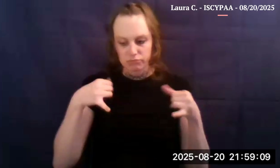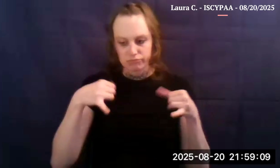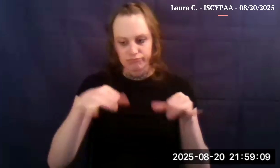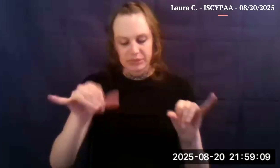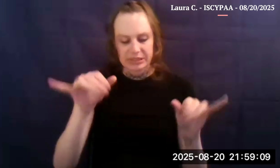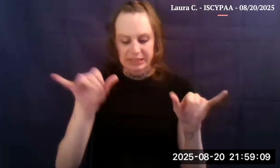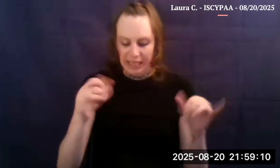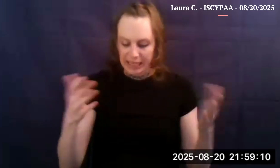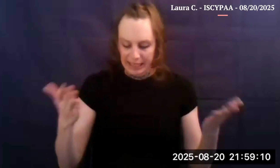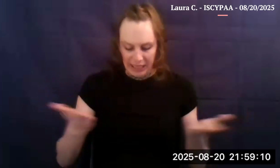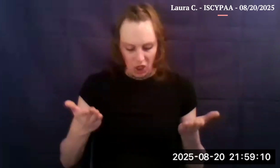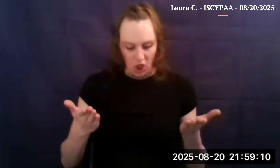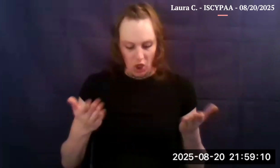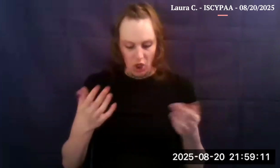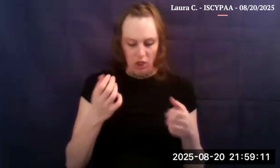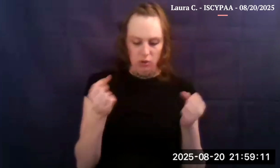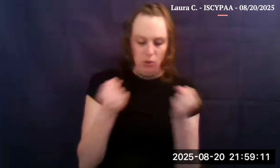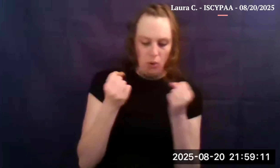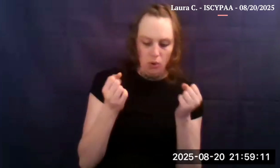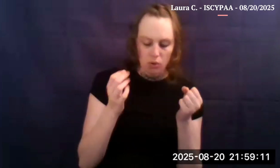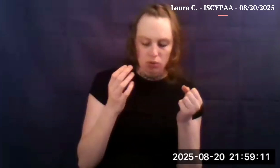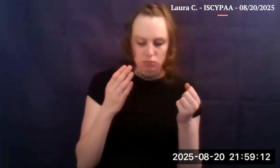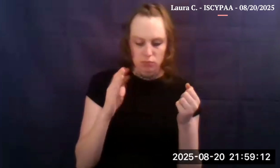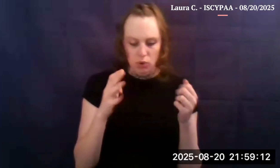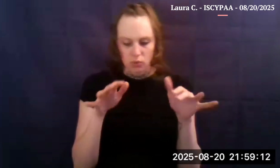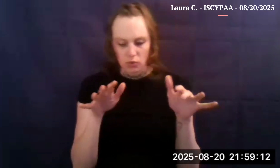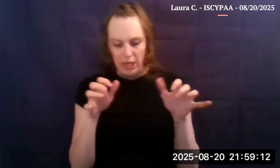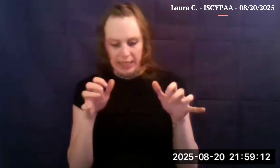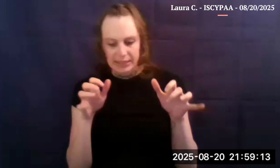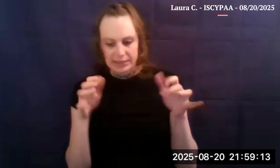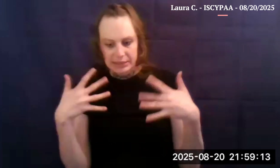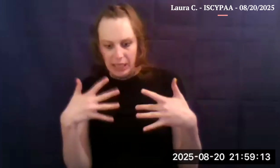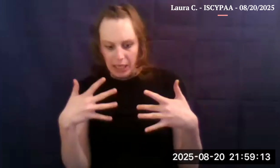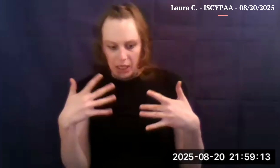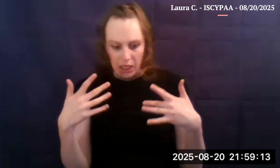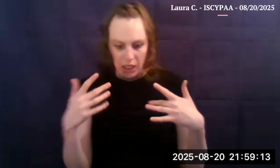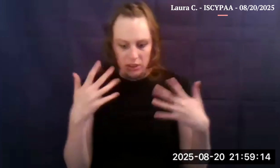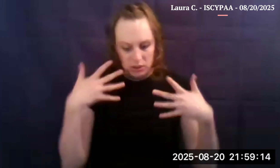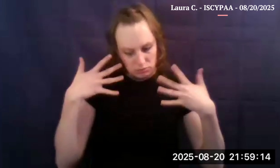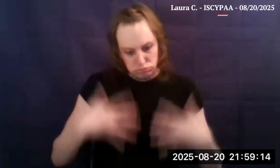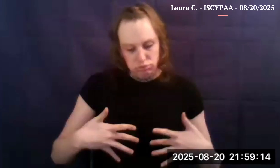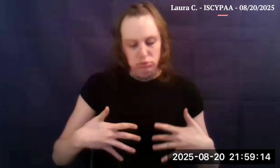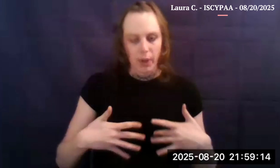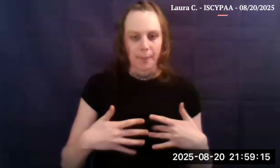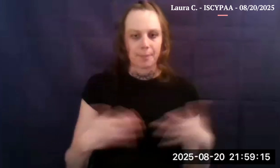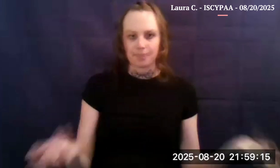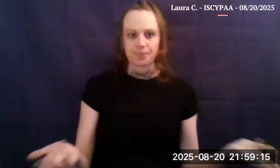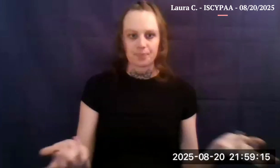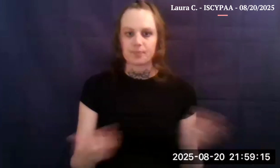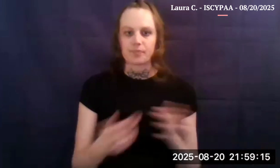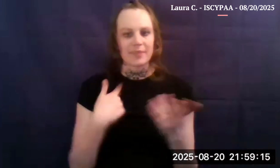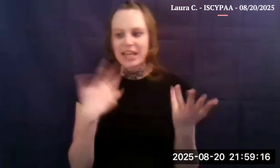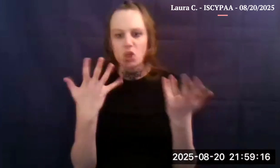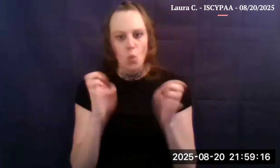I am. Um, so allegedly, I don't know, yeah, everything's really fuzzy.